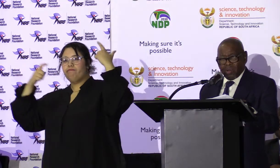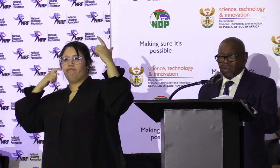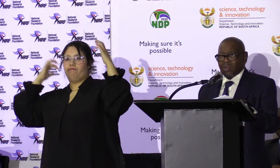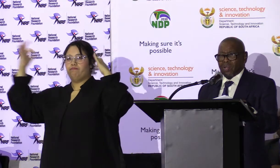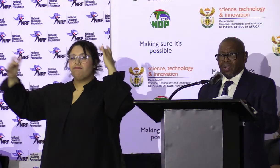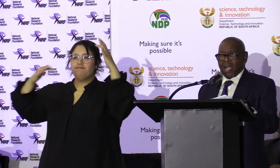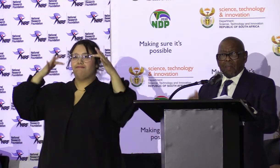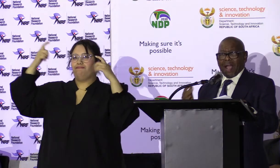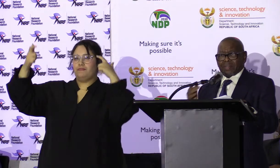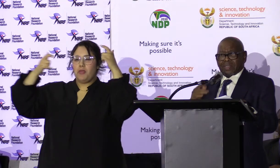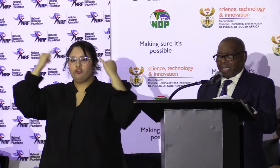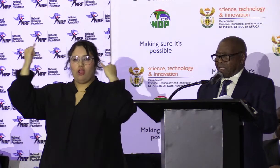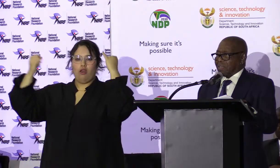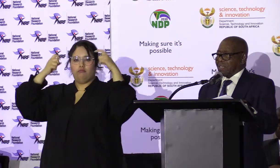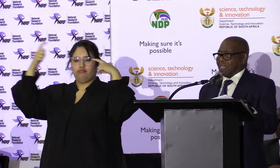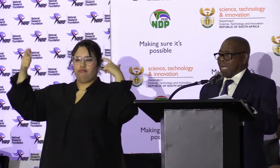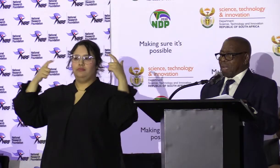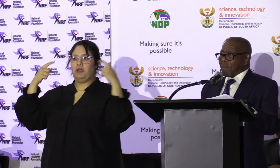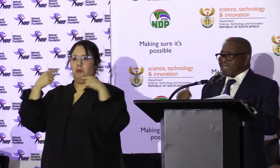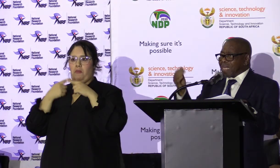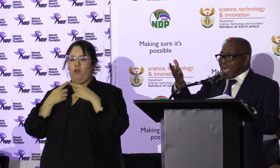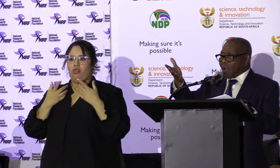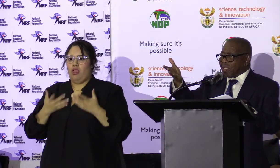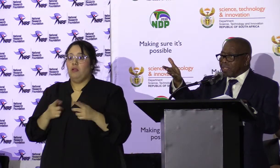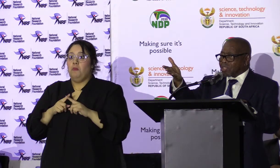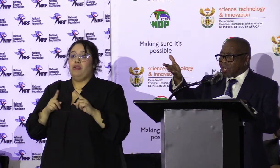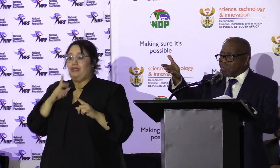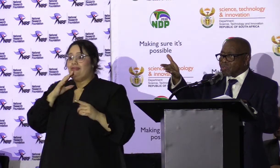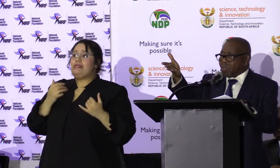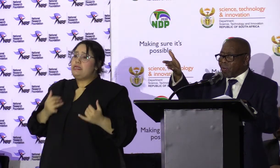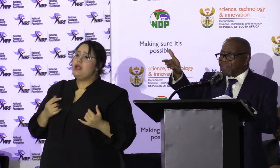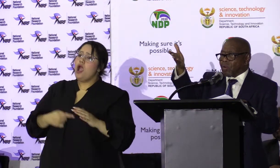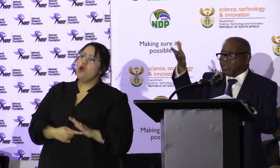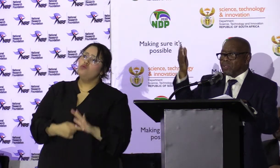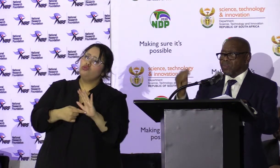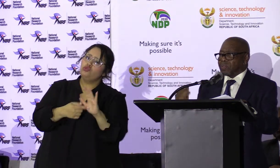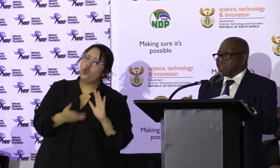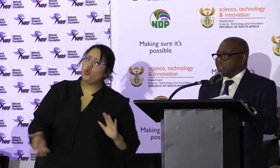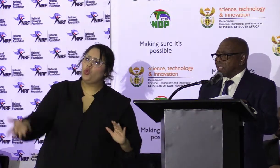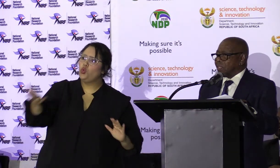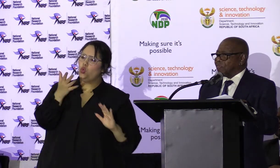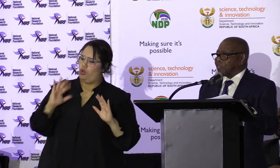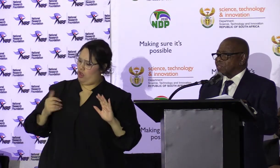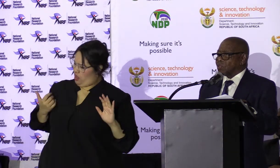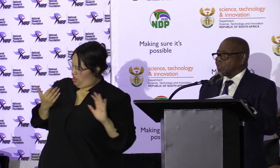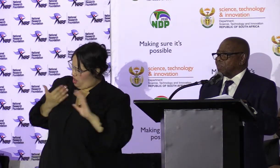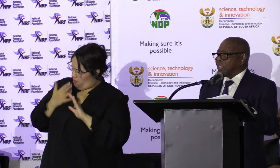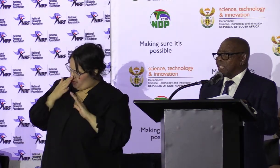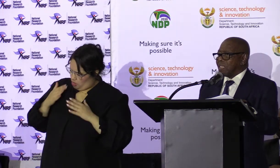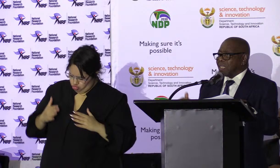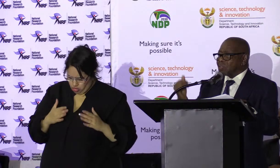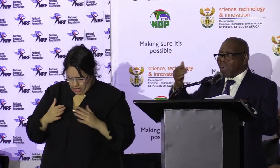thinking, about that. But now it shows you have gone through this journey of